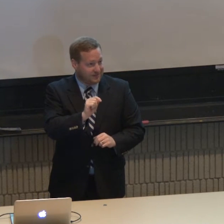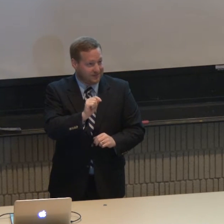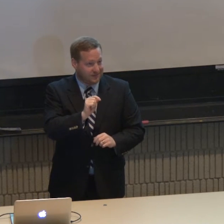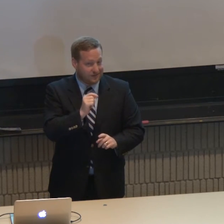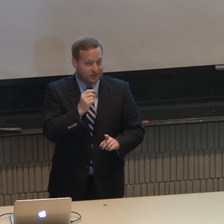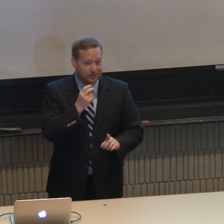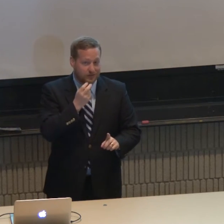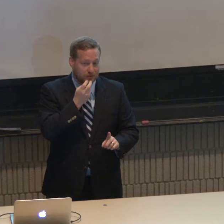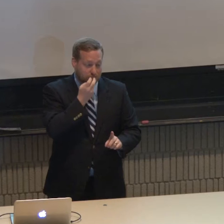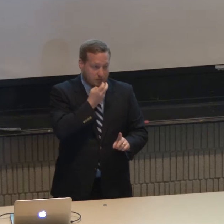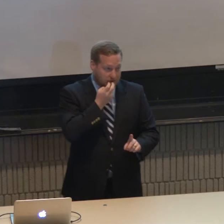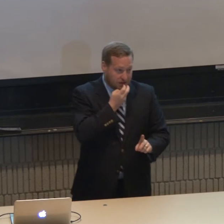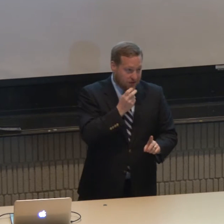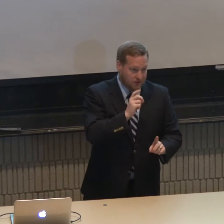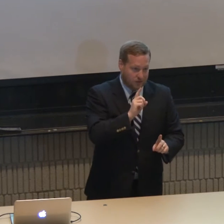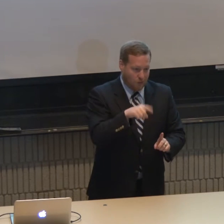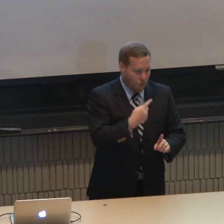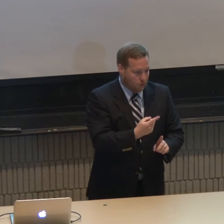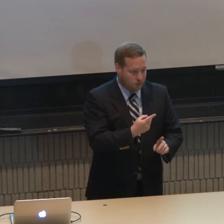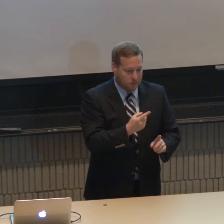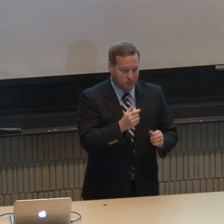And he has established a program for AVT.